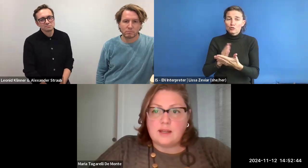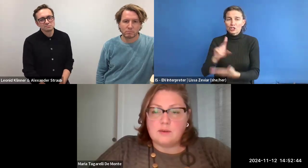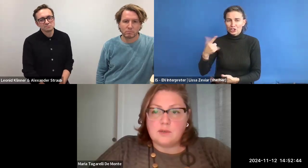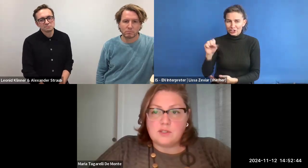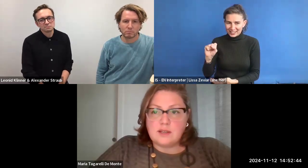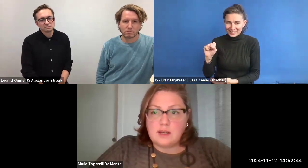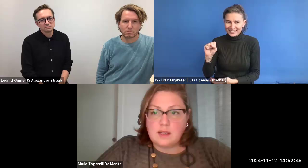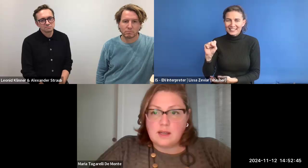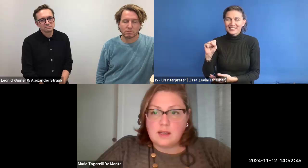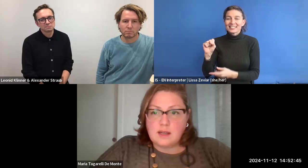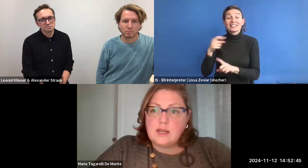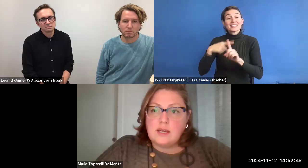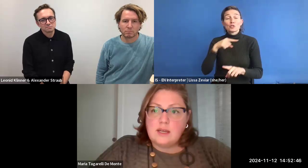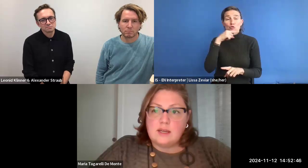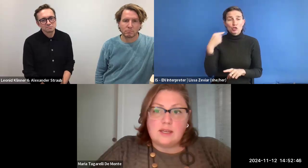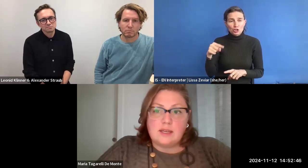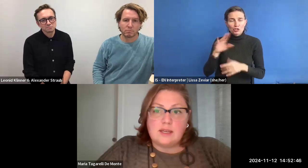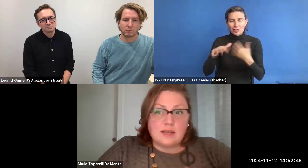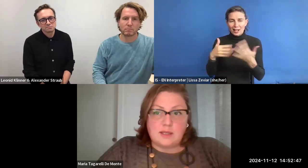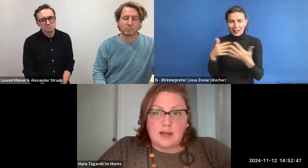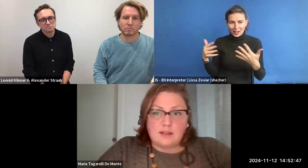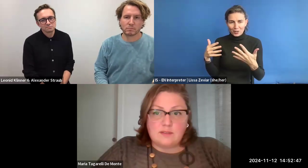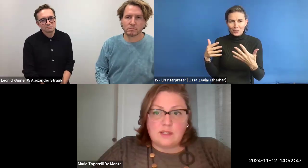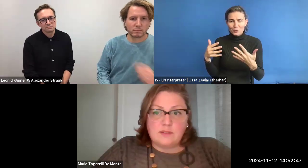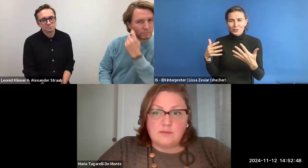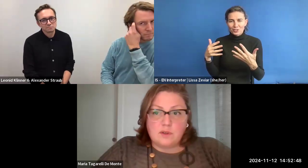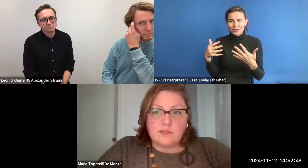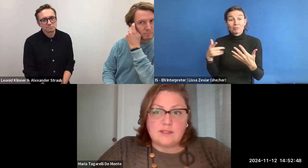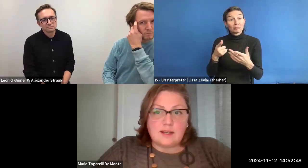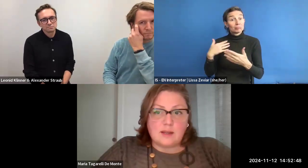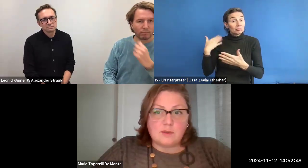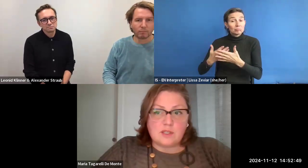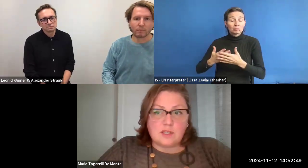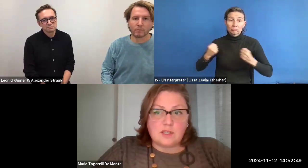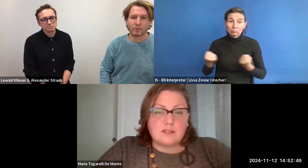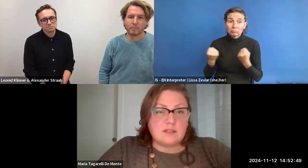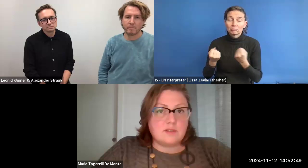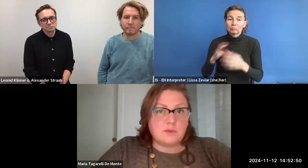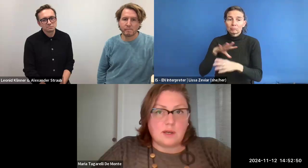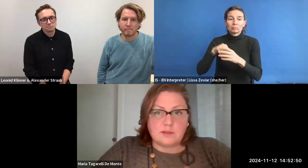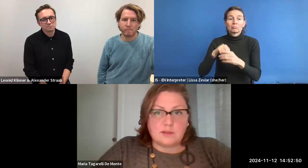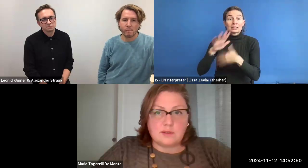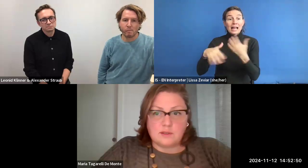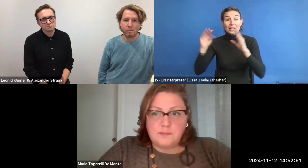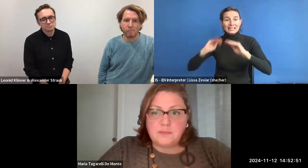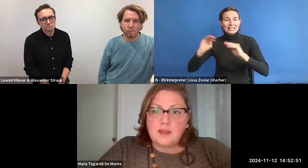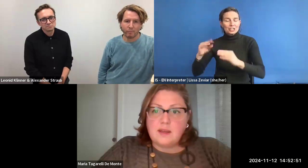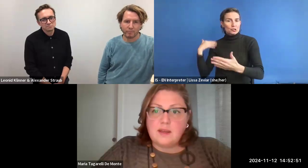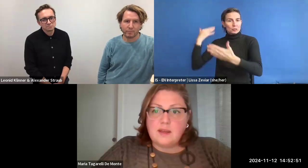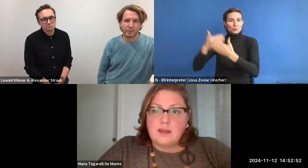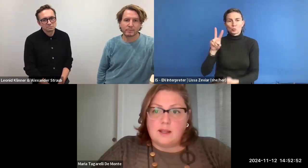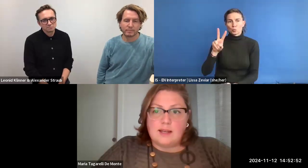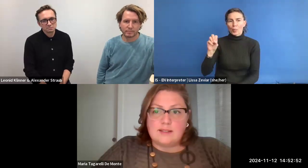DGS and Russian Sign Language. He has been actively involved in sign language teaching since